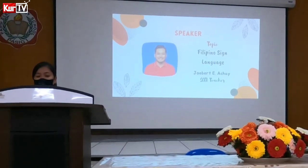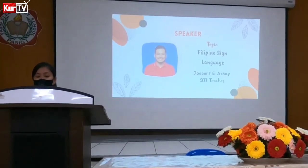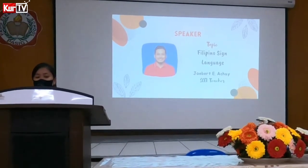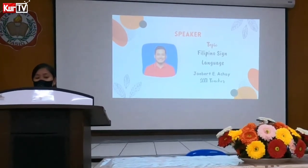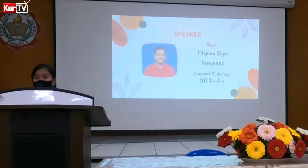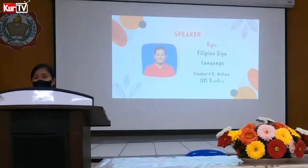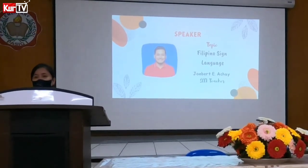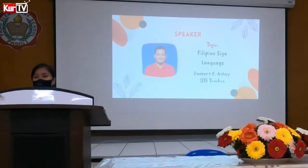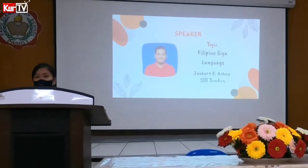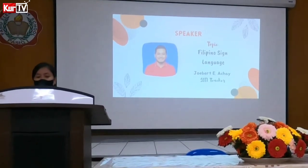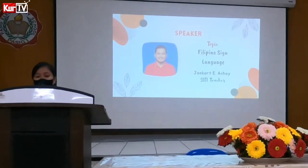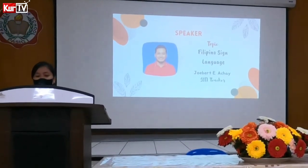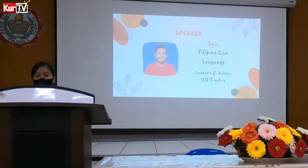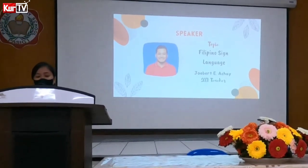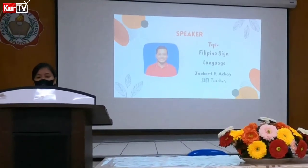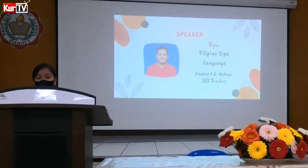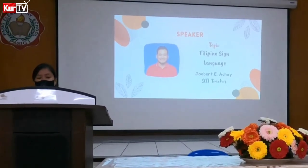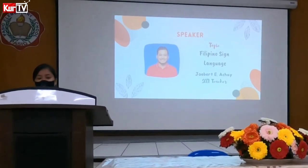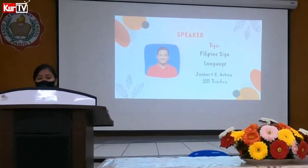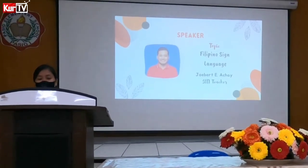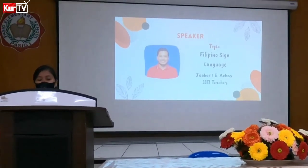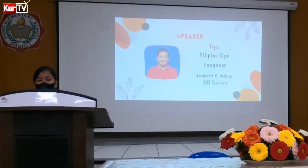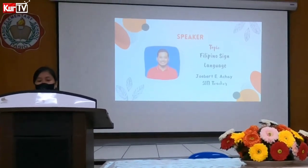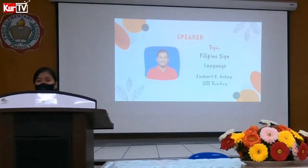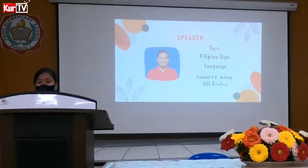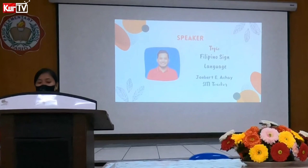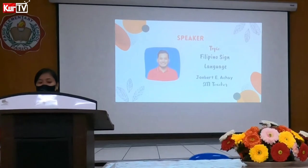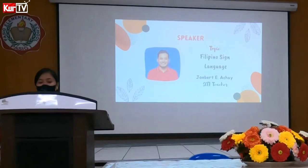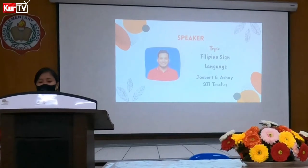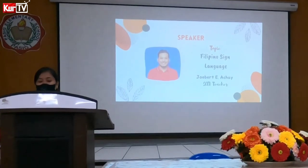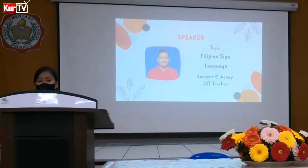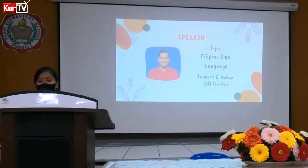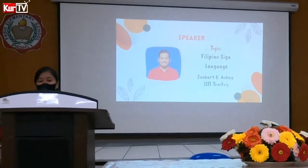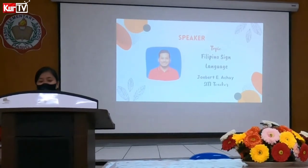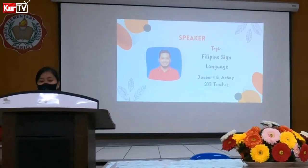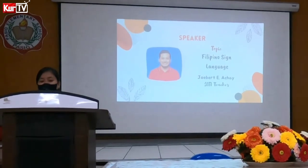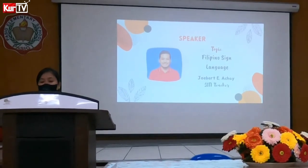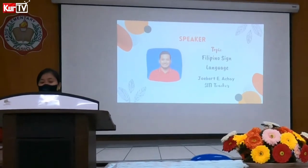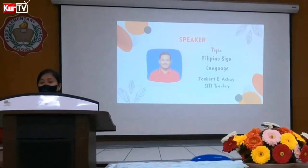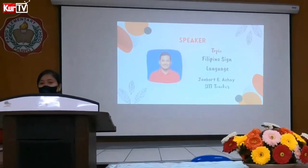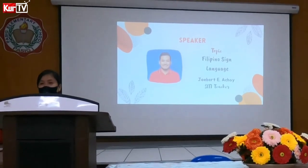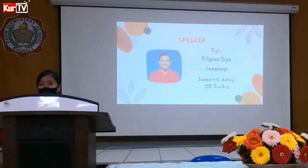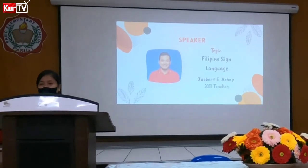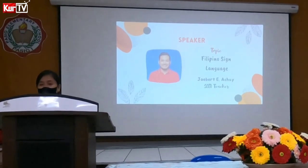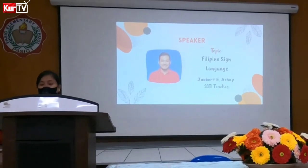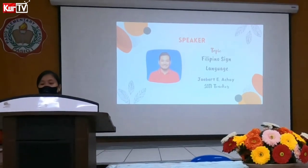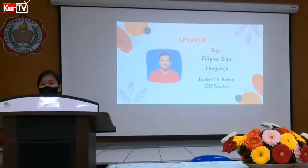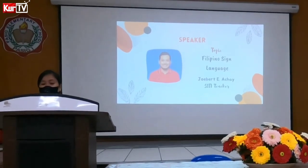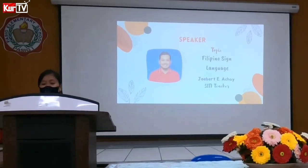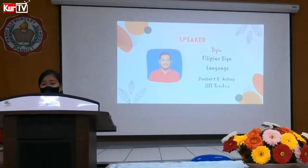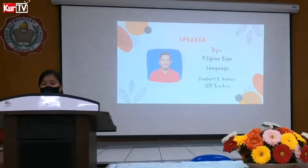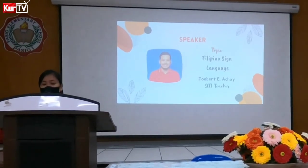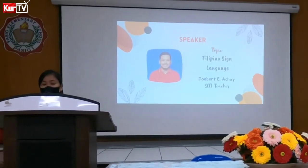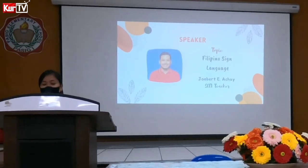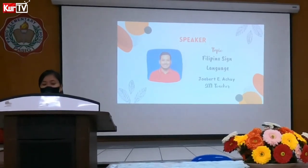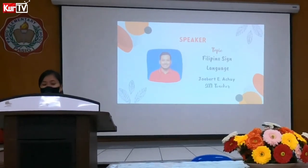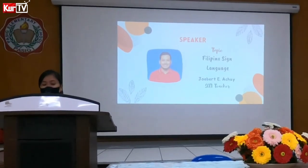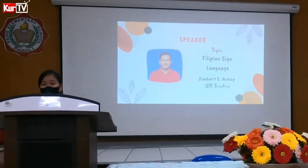for Filipino Sign Language. On the side of it, he is a well-known blogger in Pasig and also